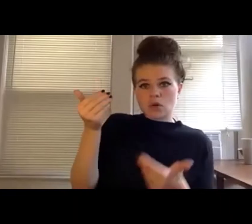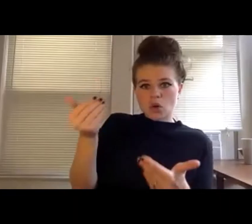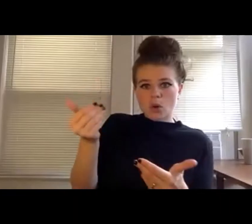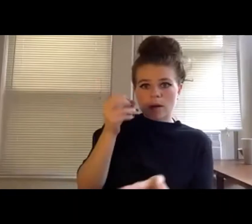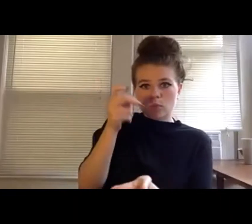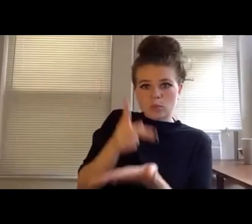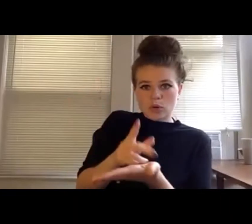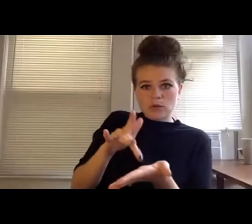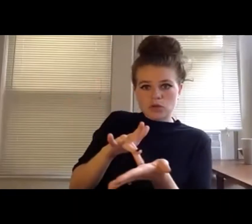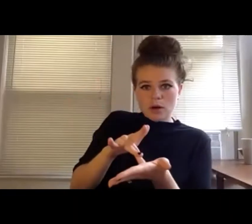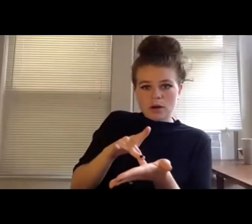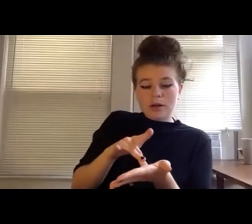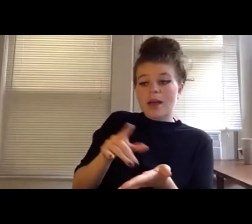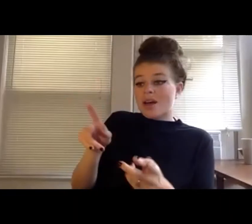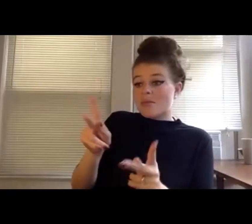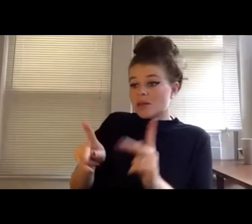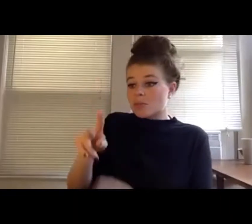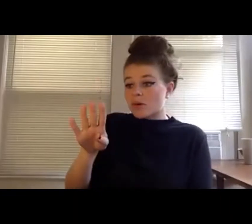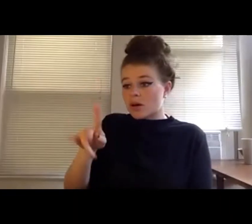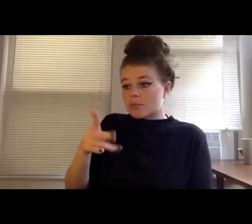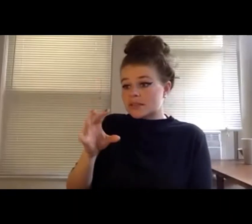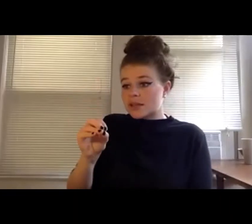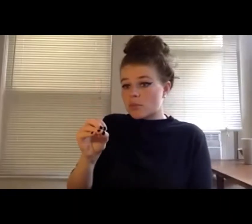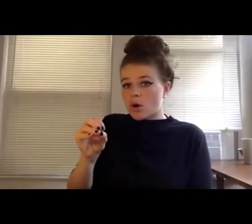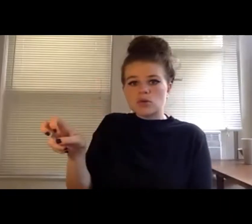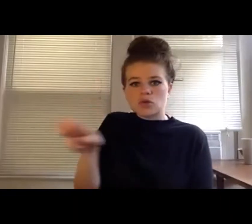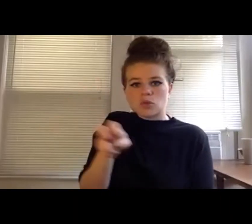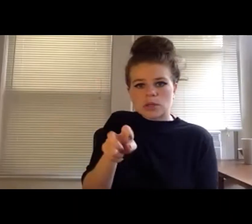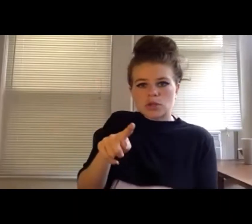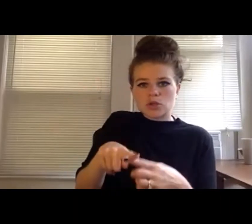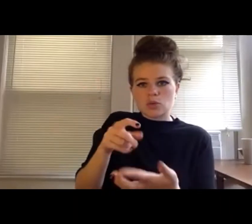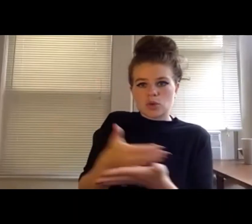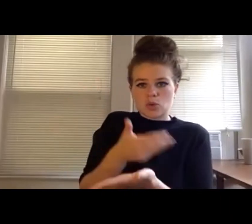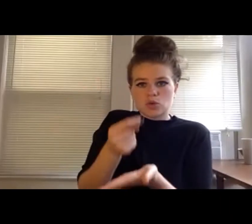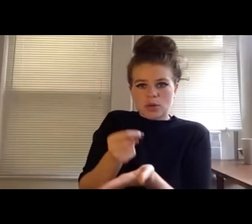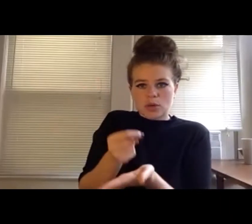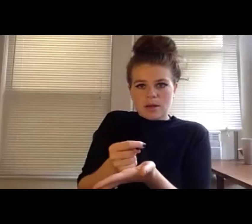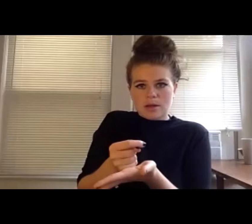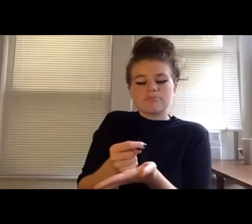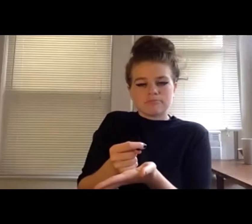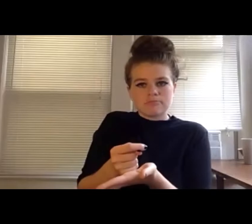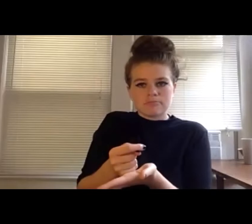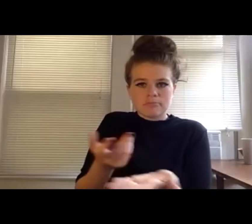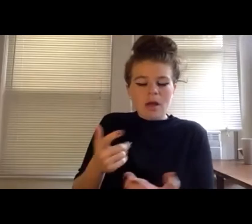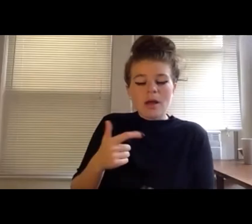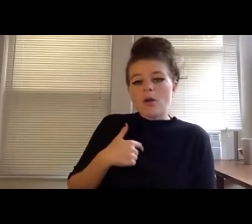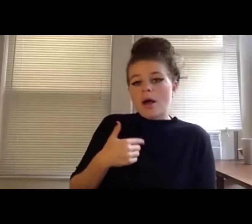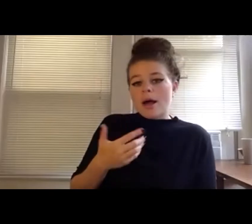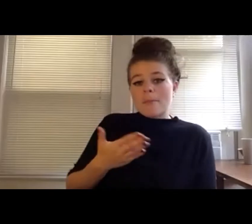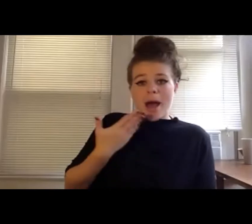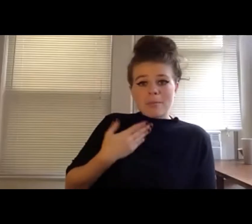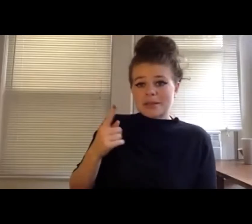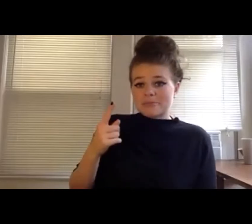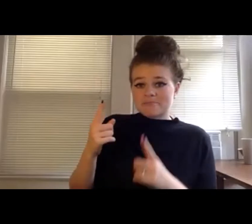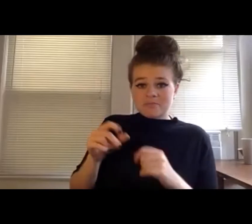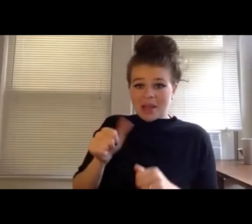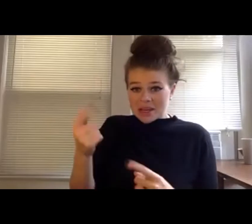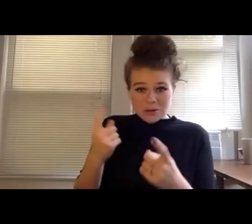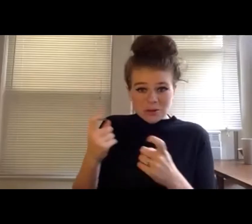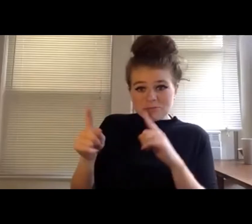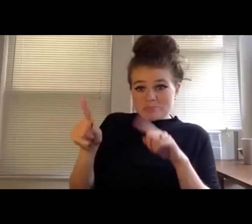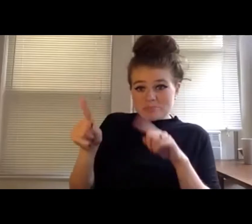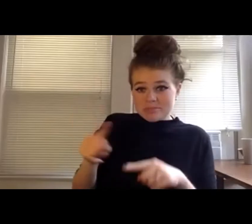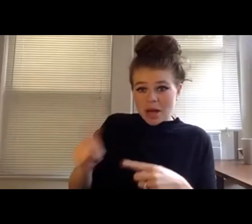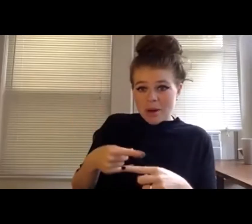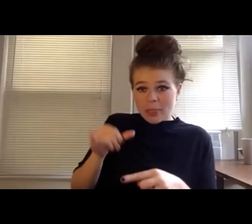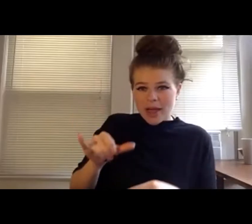get the people on the placebo arm to these new treatment. So I'm happy to answer any more questions about placebo, but